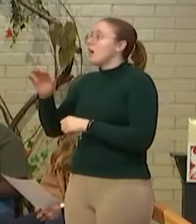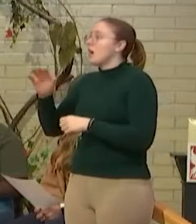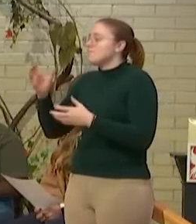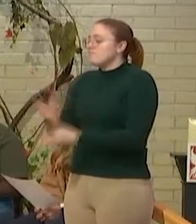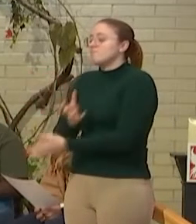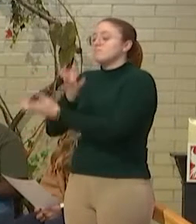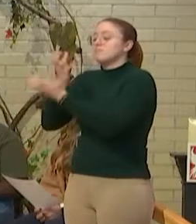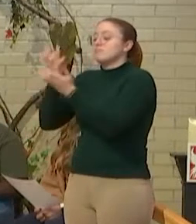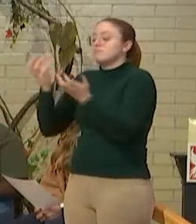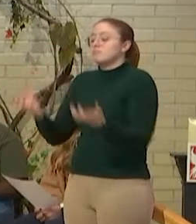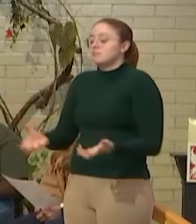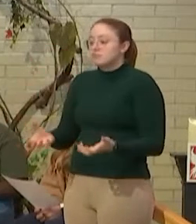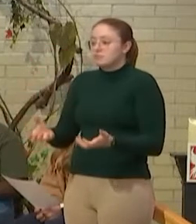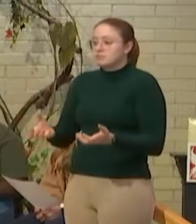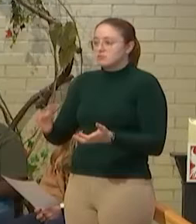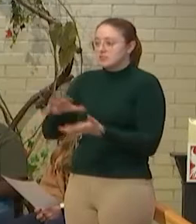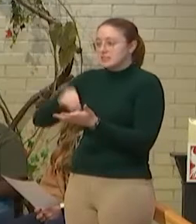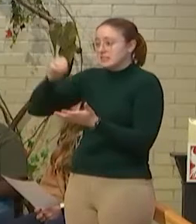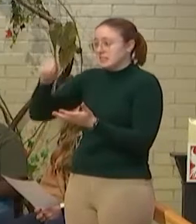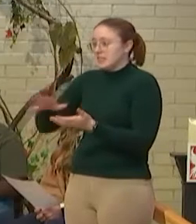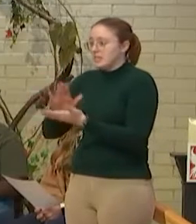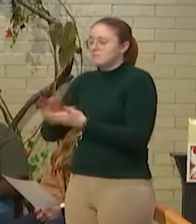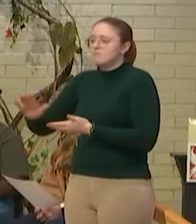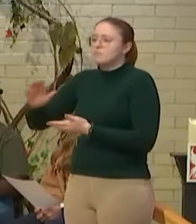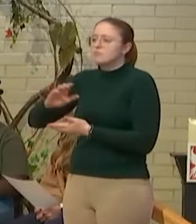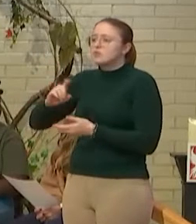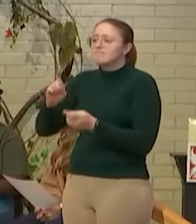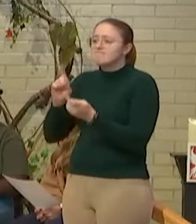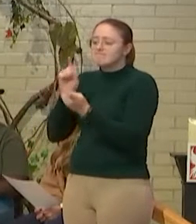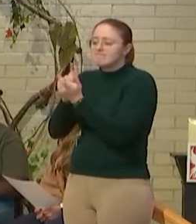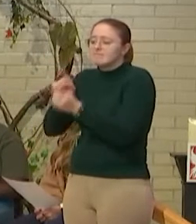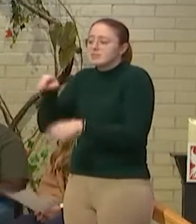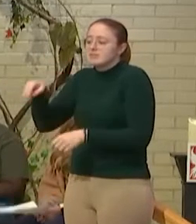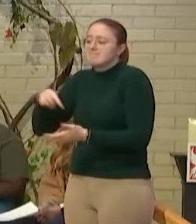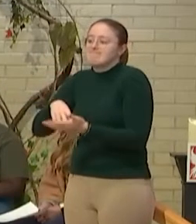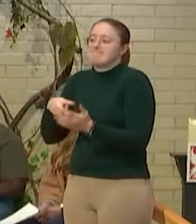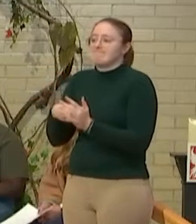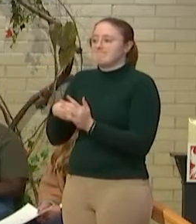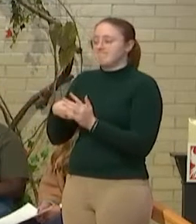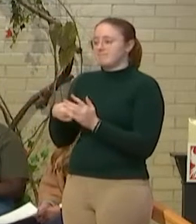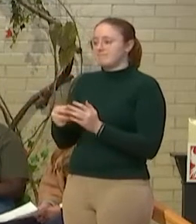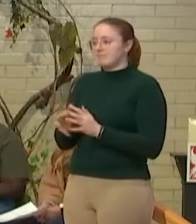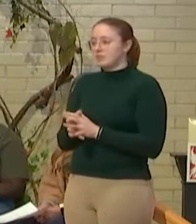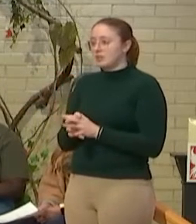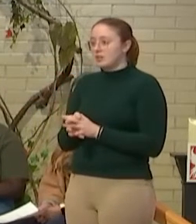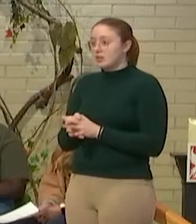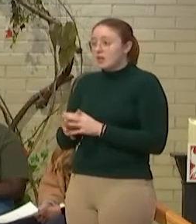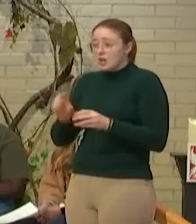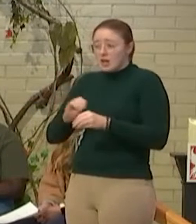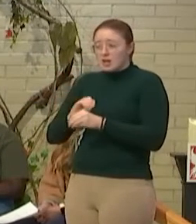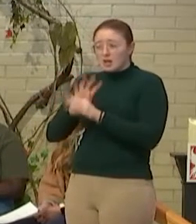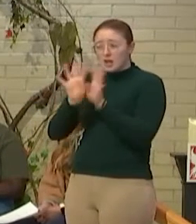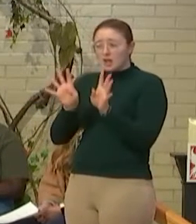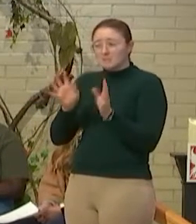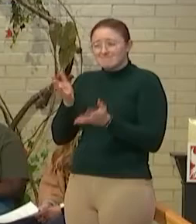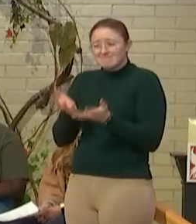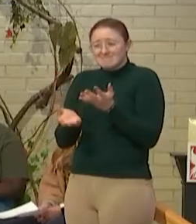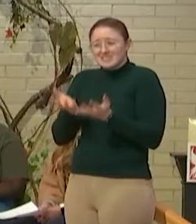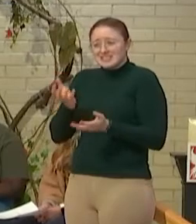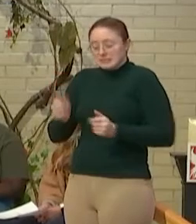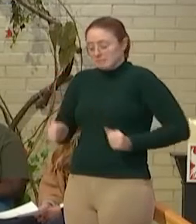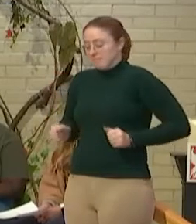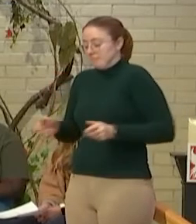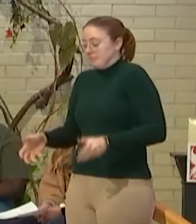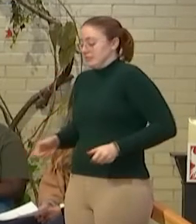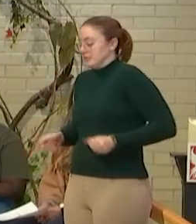that definition. So it might be things that are obvious, like a person with a condition that requires using a